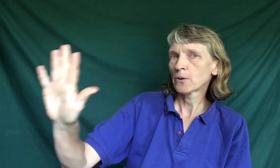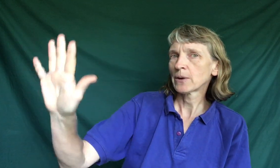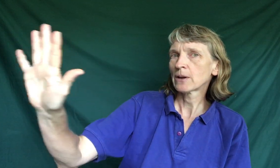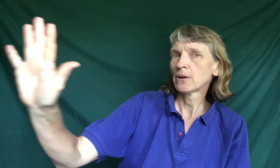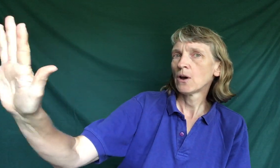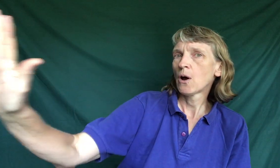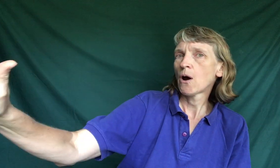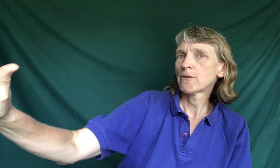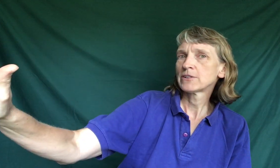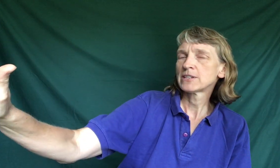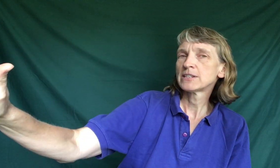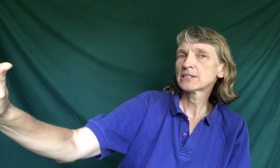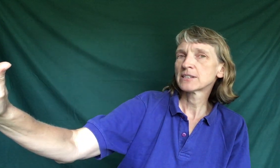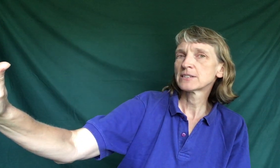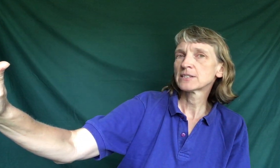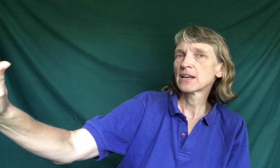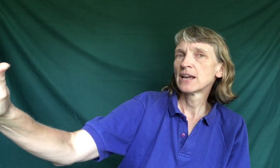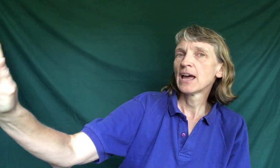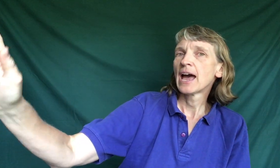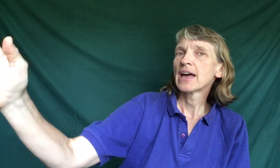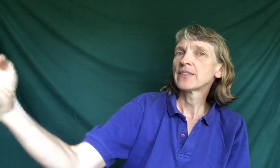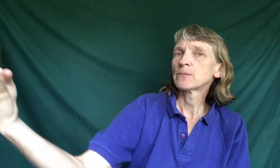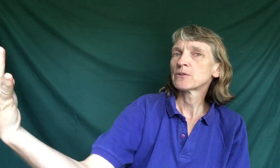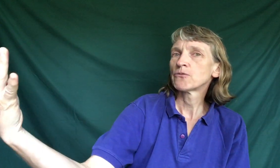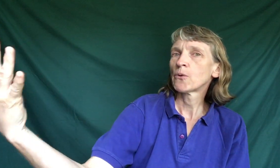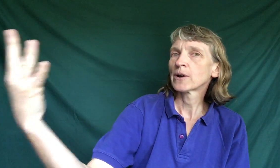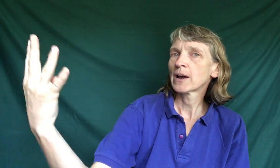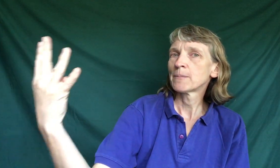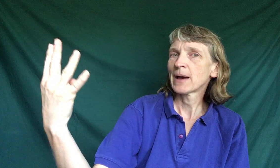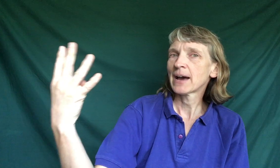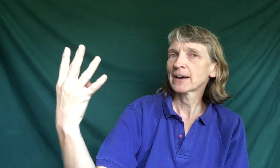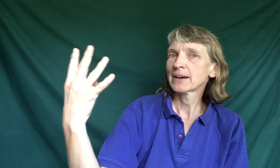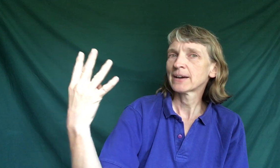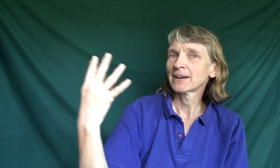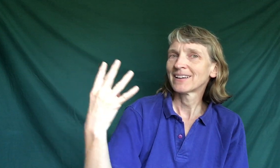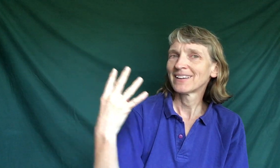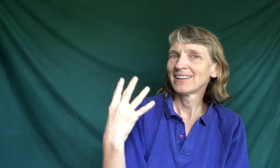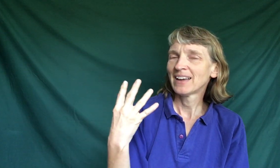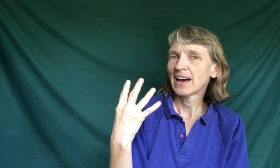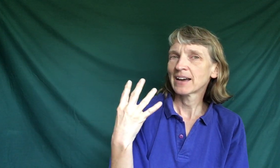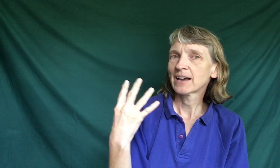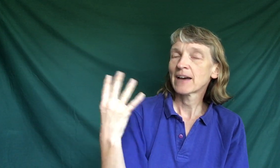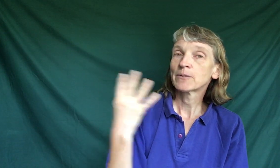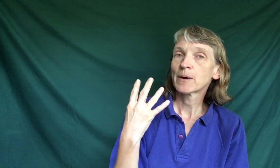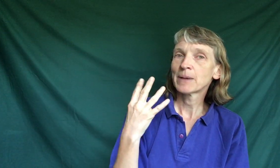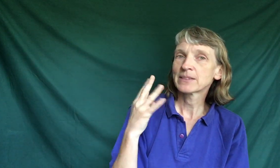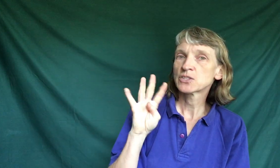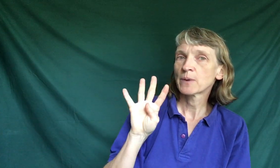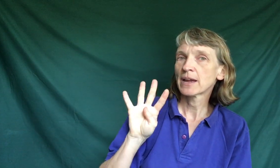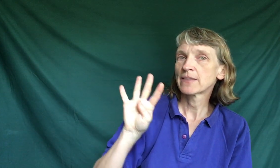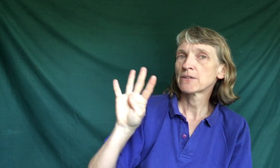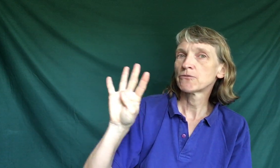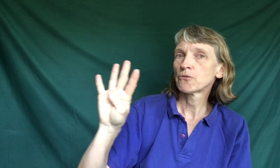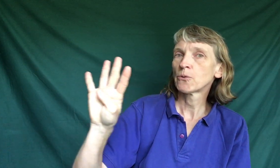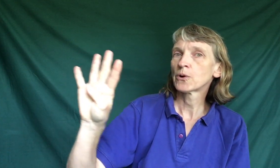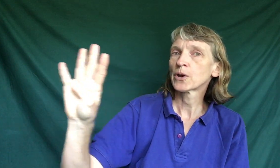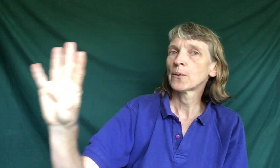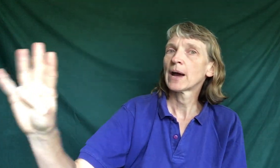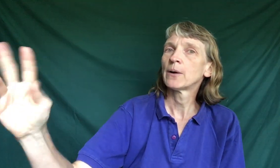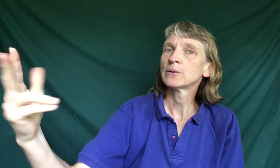going off into the distance. And then when four come back, I have them come back this way, and then four go out